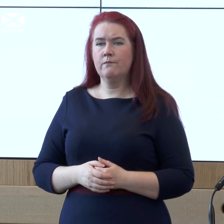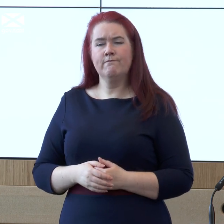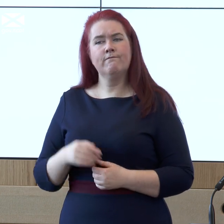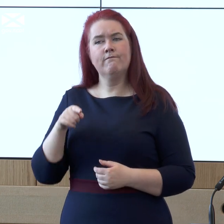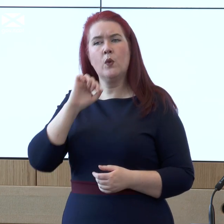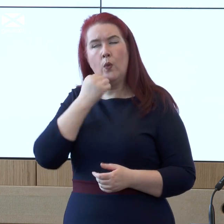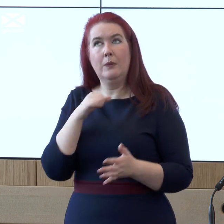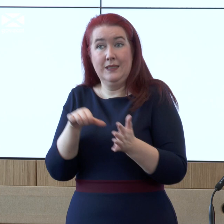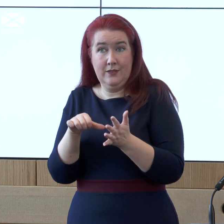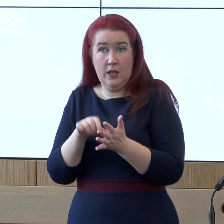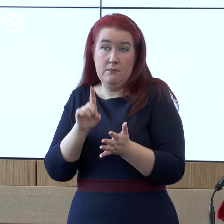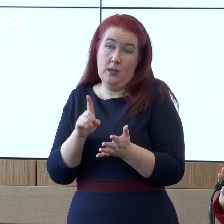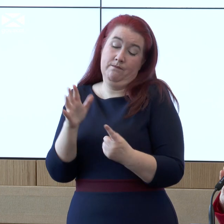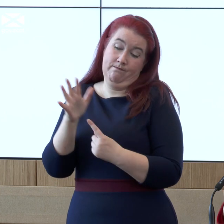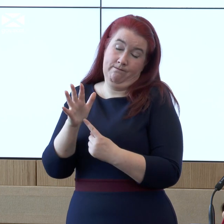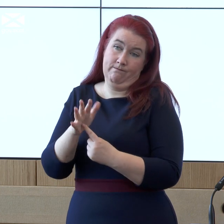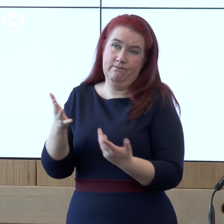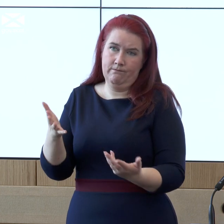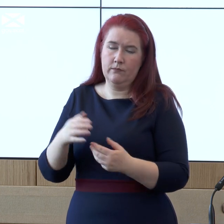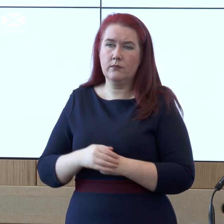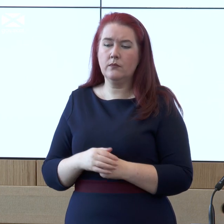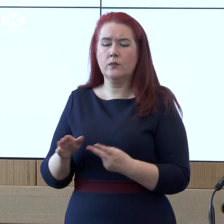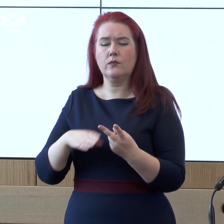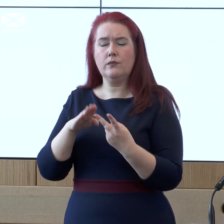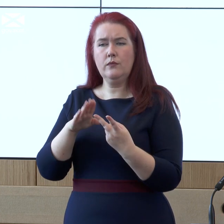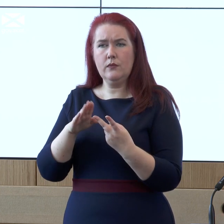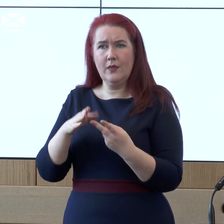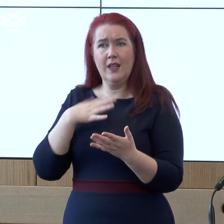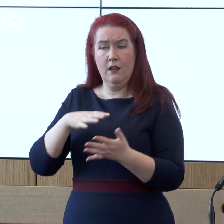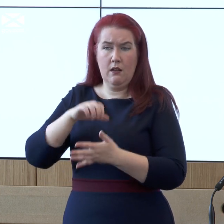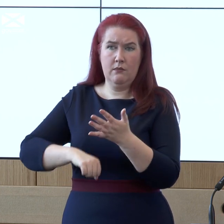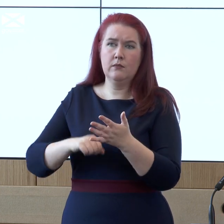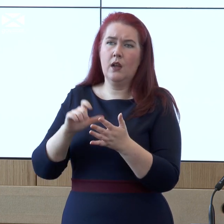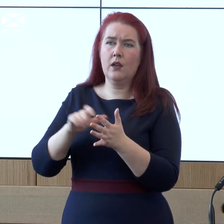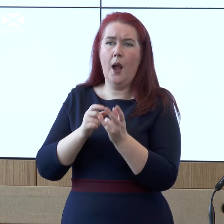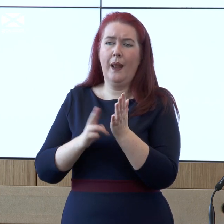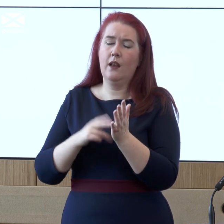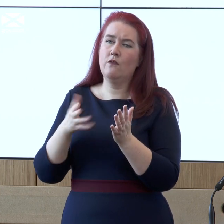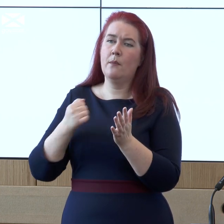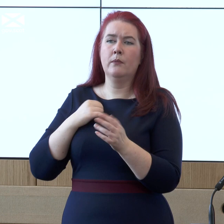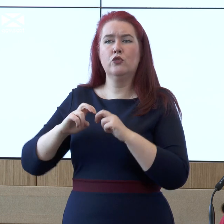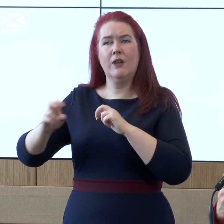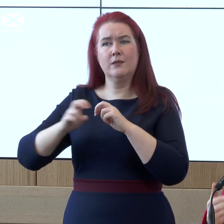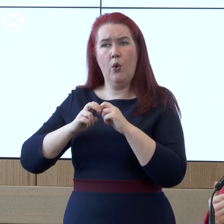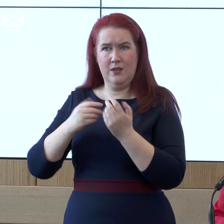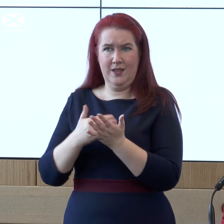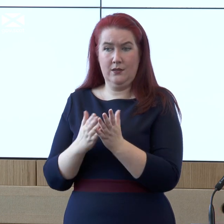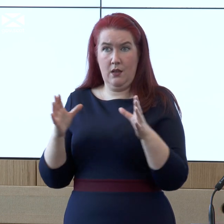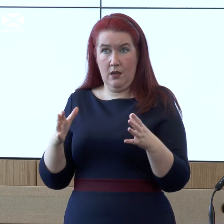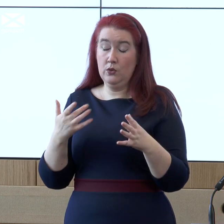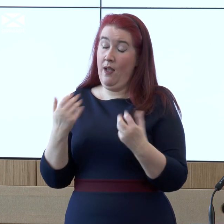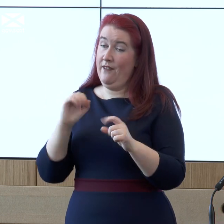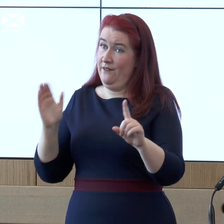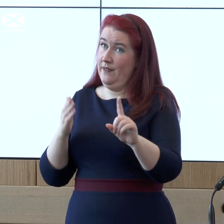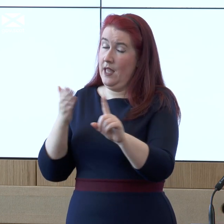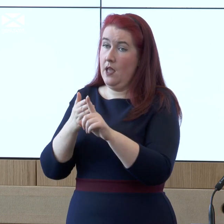to do, but essential. We also need to decarbonise our transport sector. So we have very ambitious targets